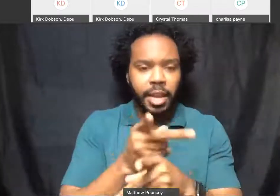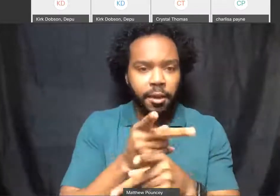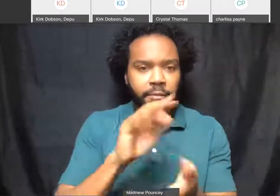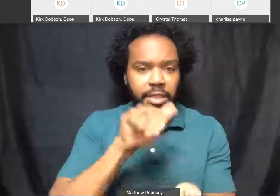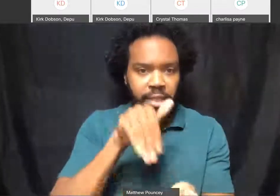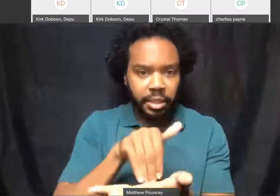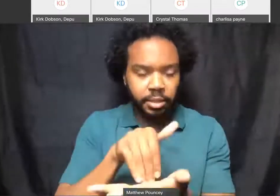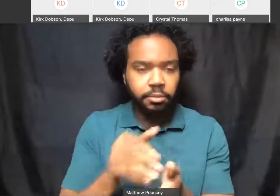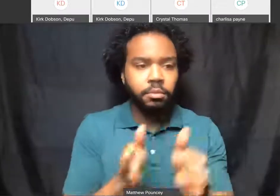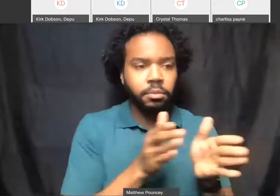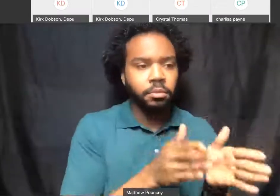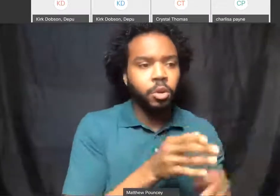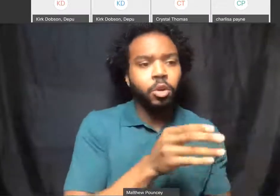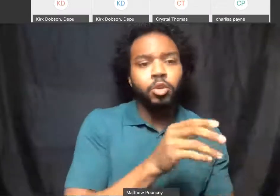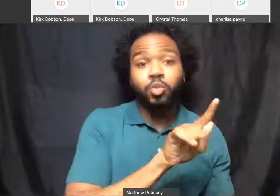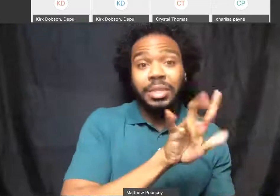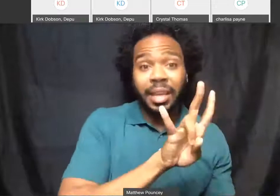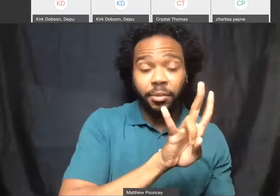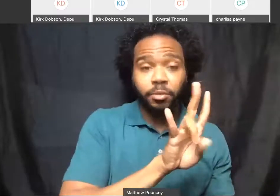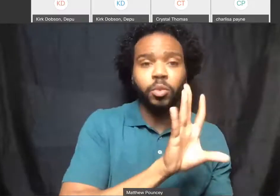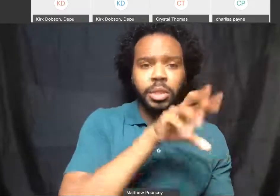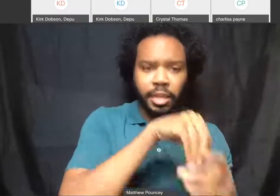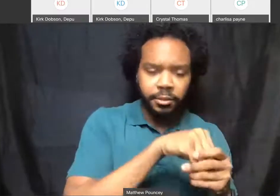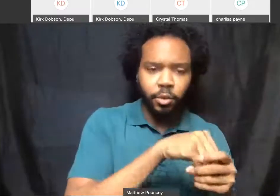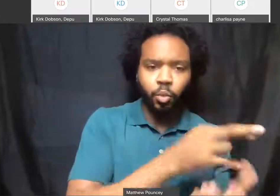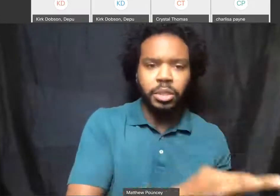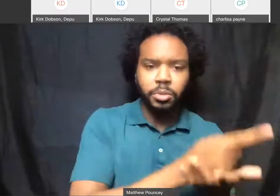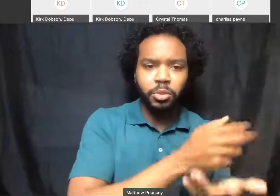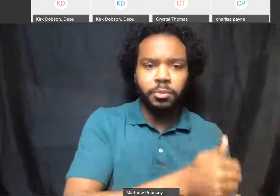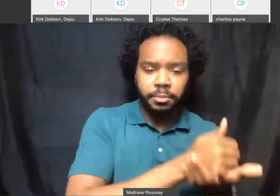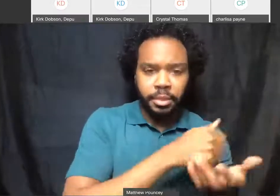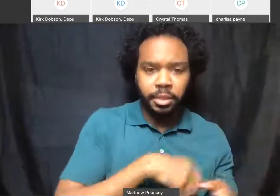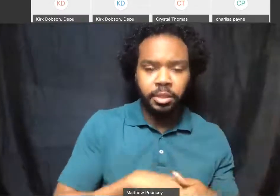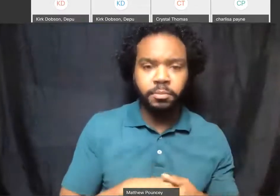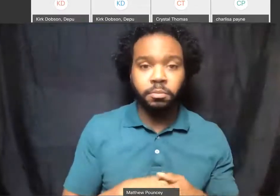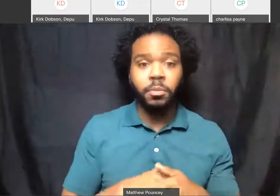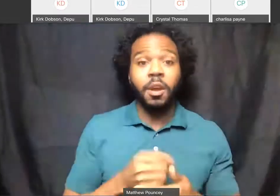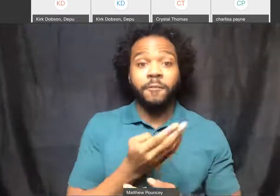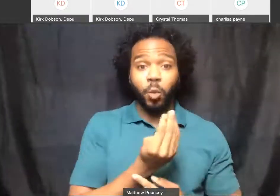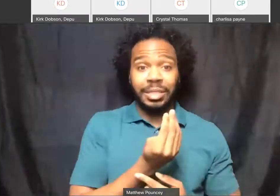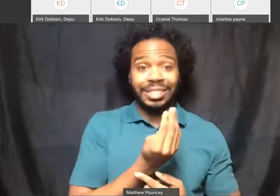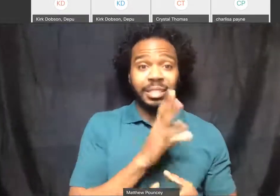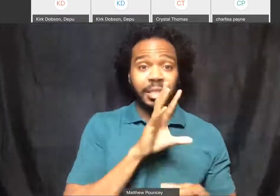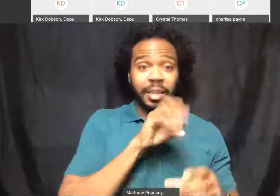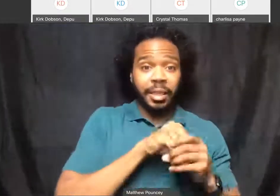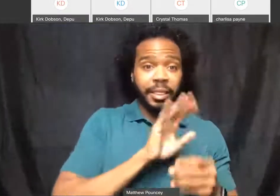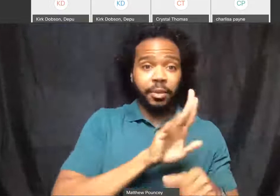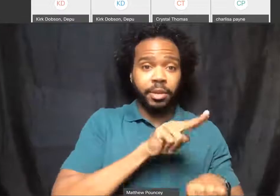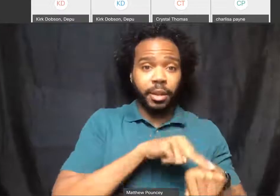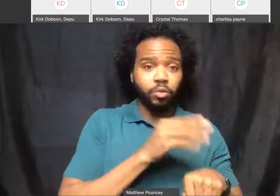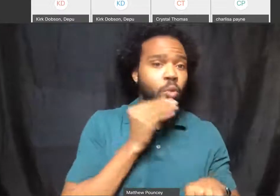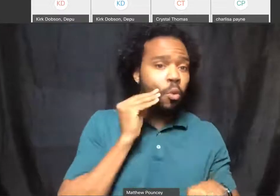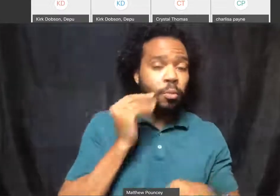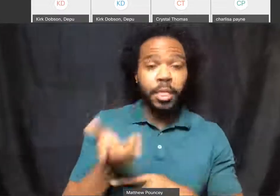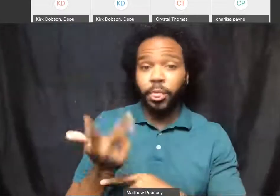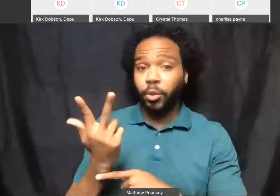27 were in residential habilitation placements, 14 in natural homes, 3 in host homes, and 2